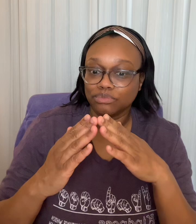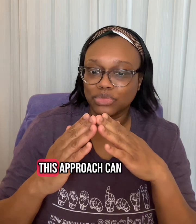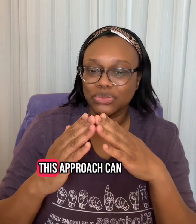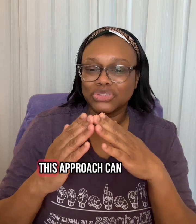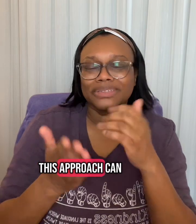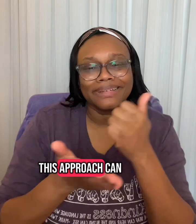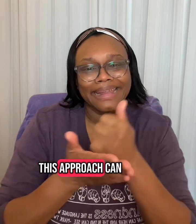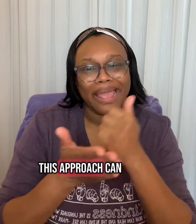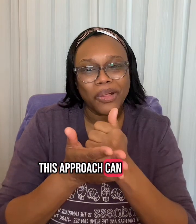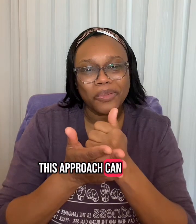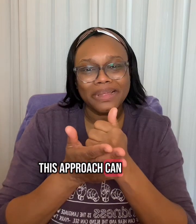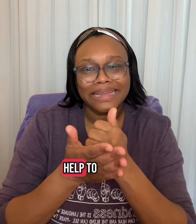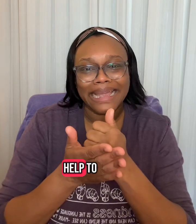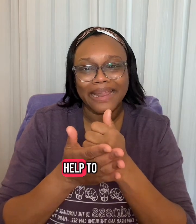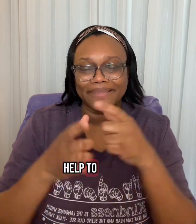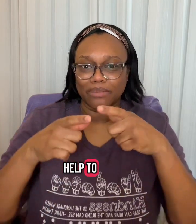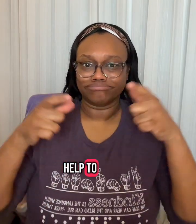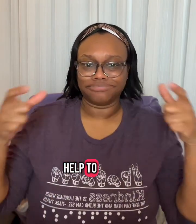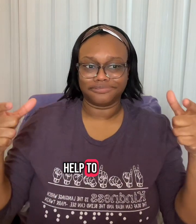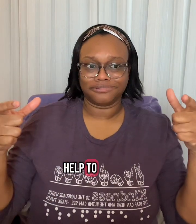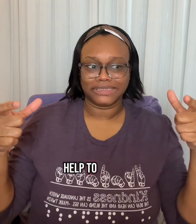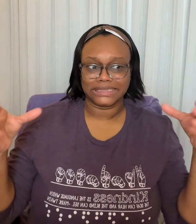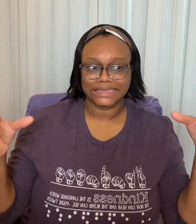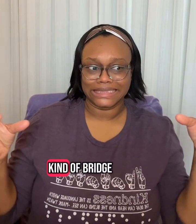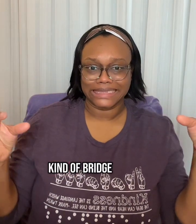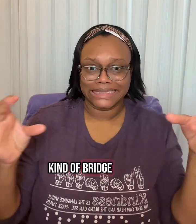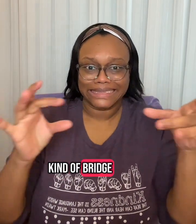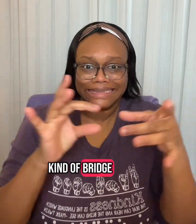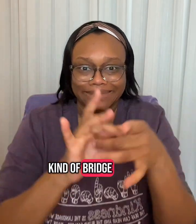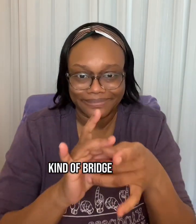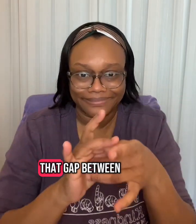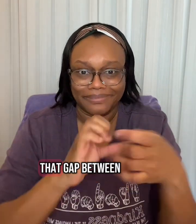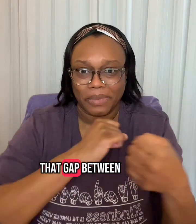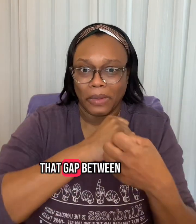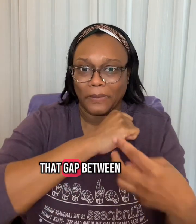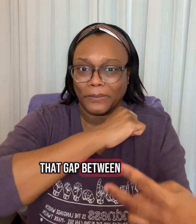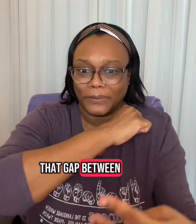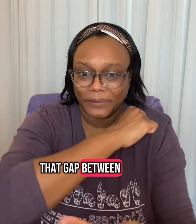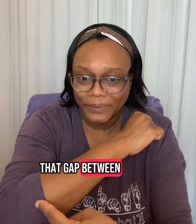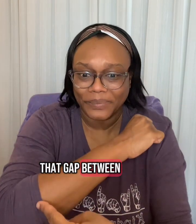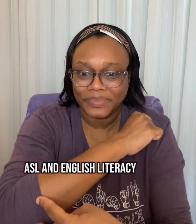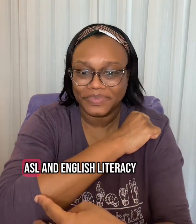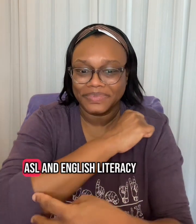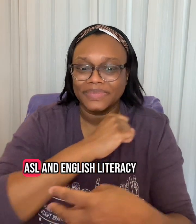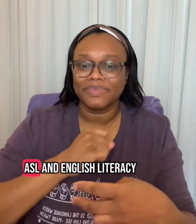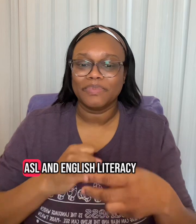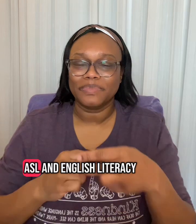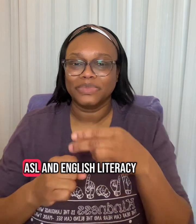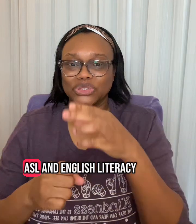This approach can help to kind of bridge that gap between ASL